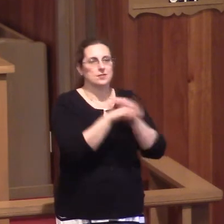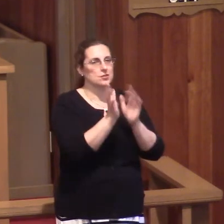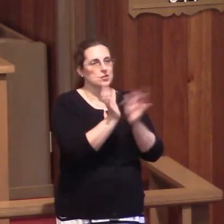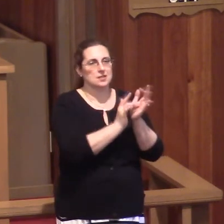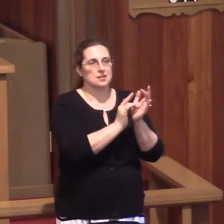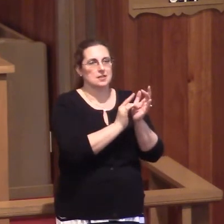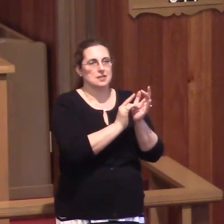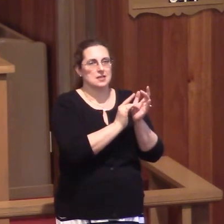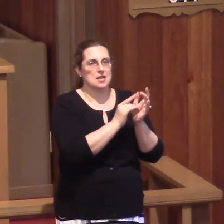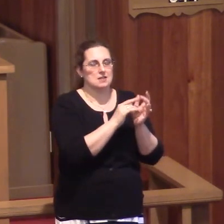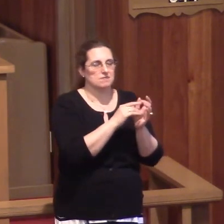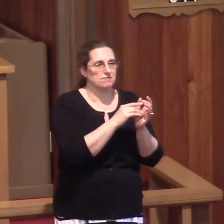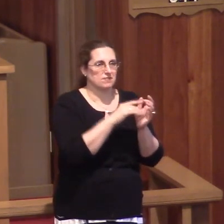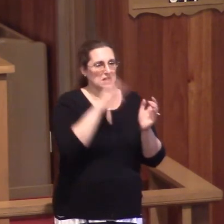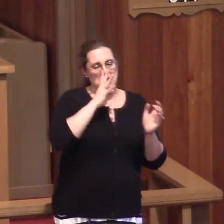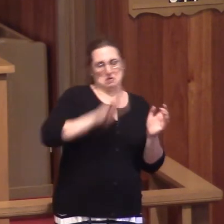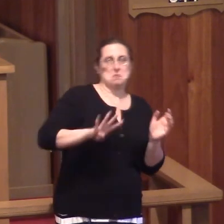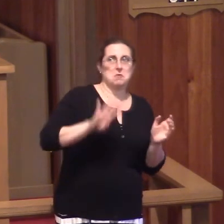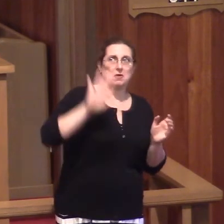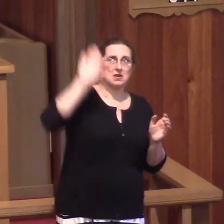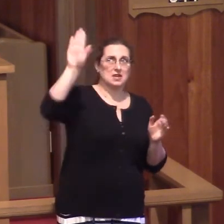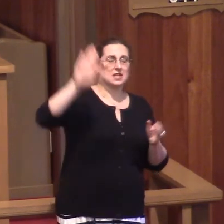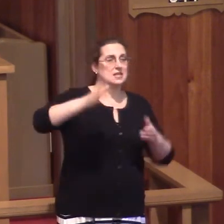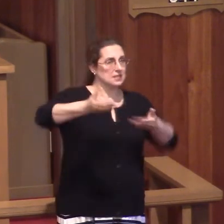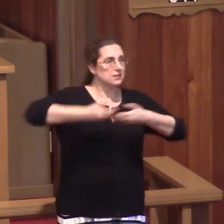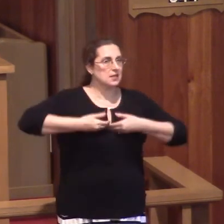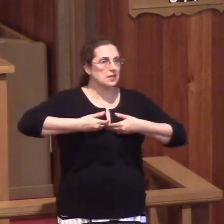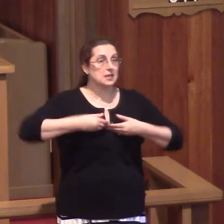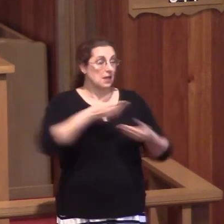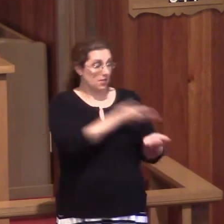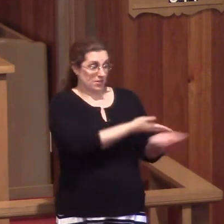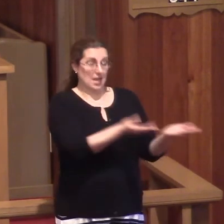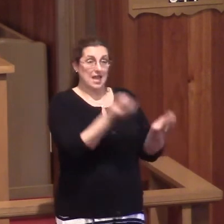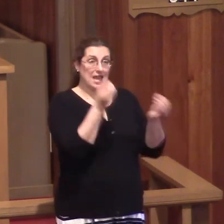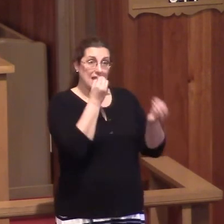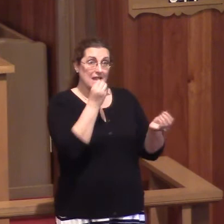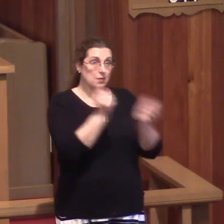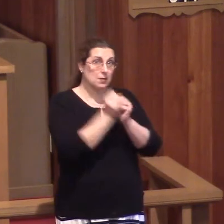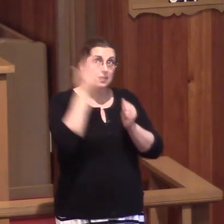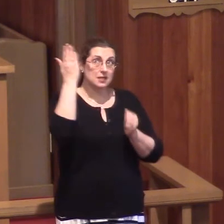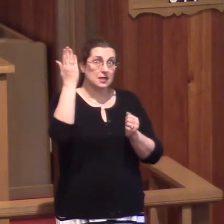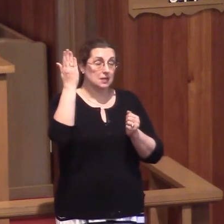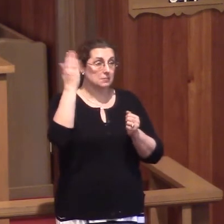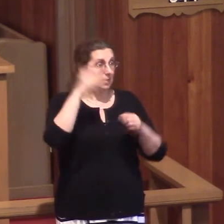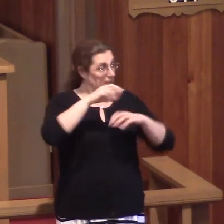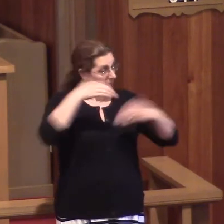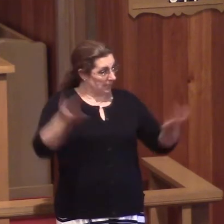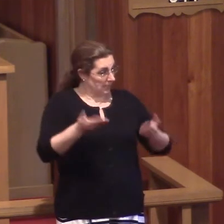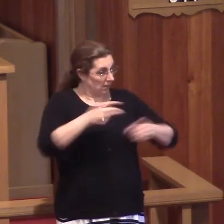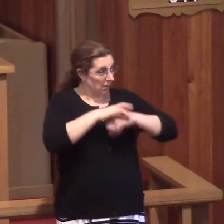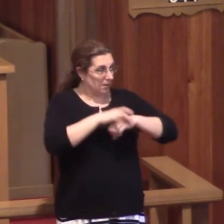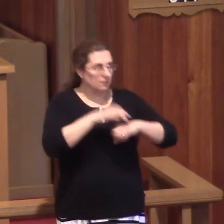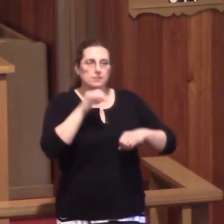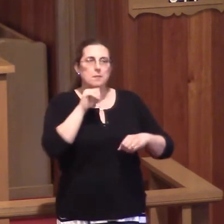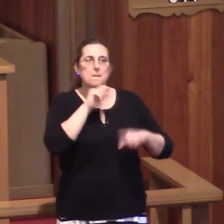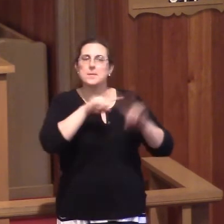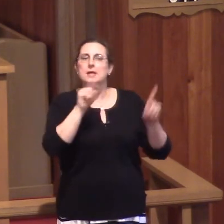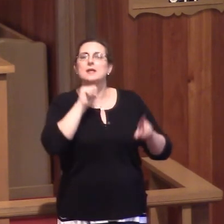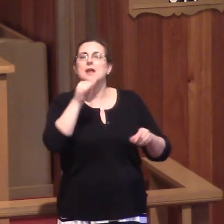His invitation. They ate with him On earth But they will not Eat with him In heaven.